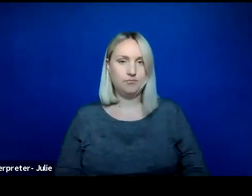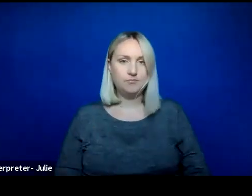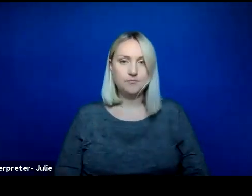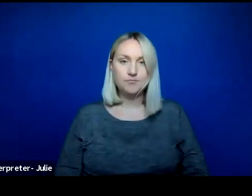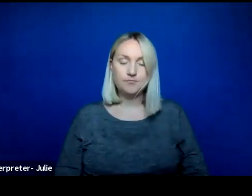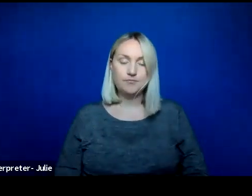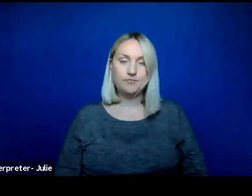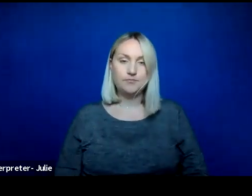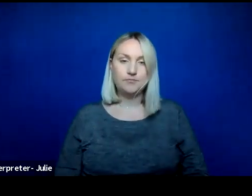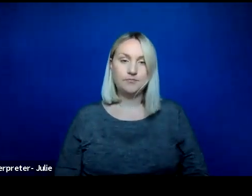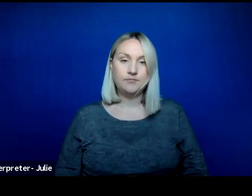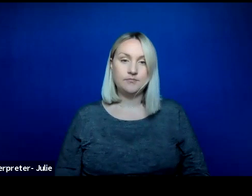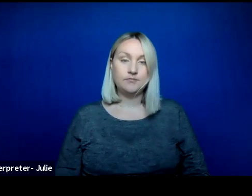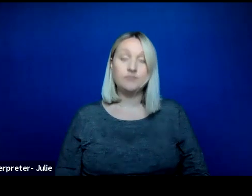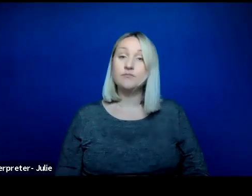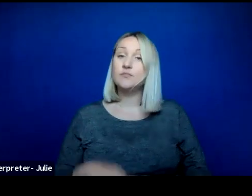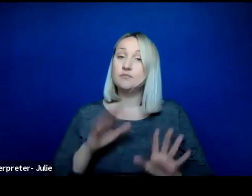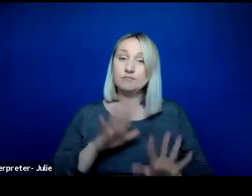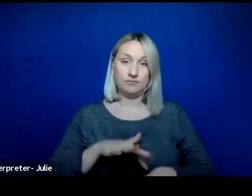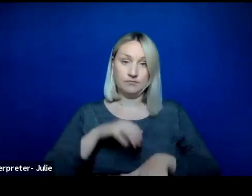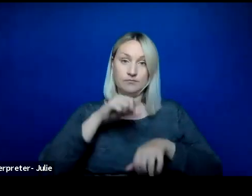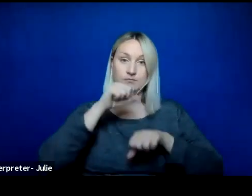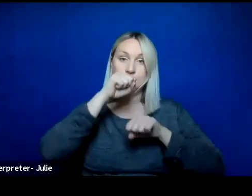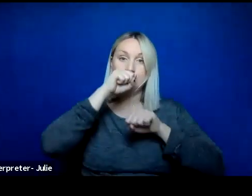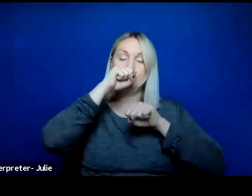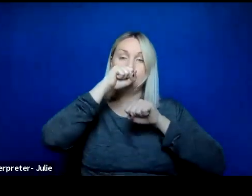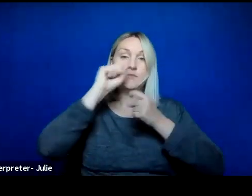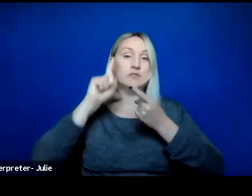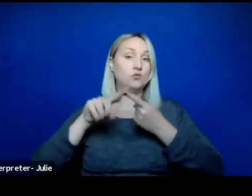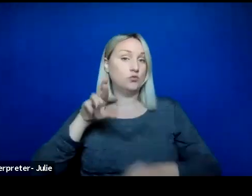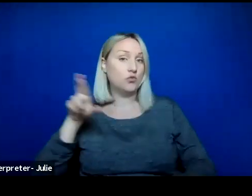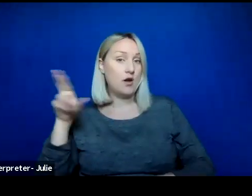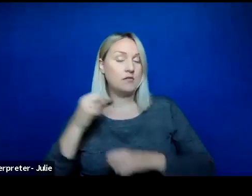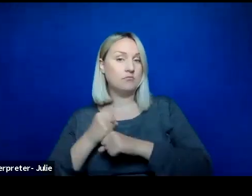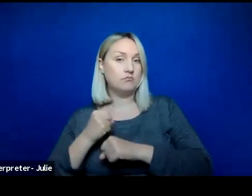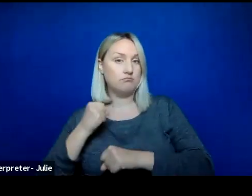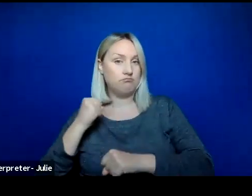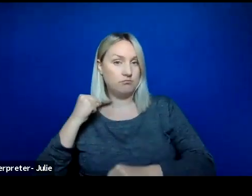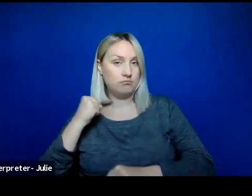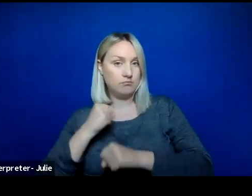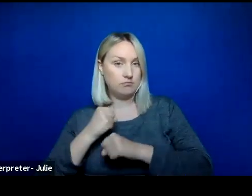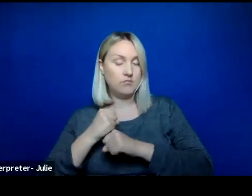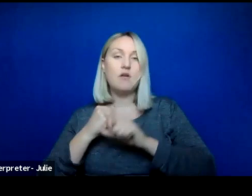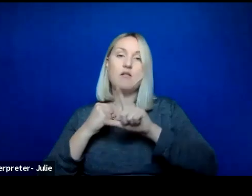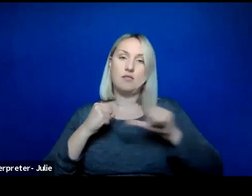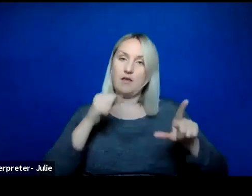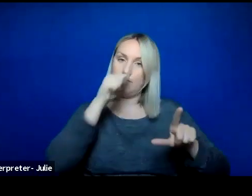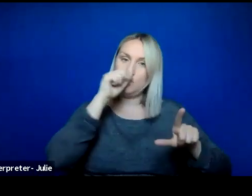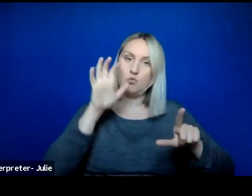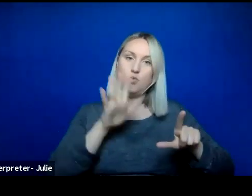You could breathe in, the right side stretches. And breathe out, the left